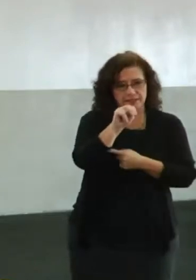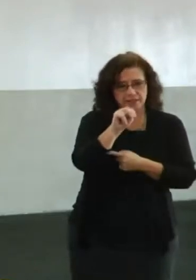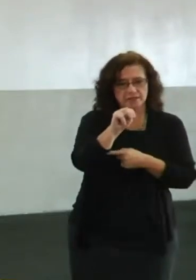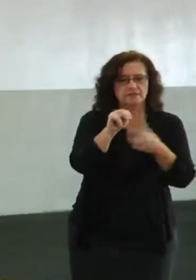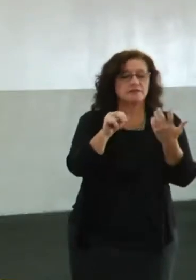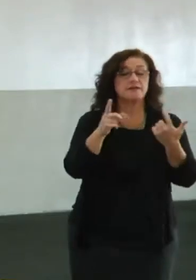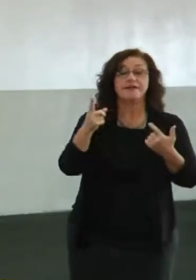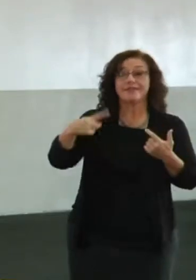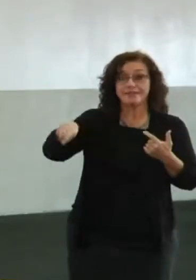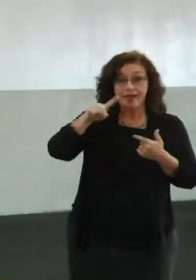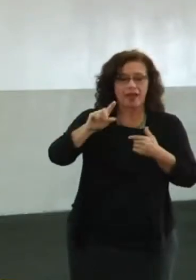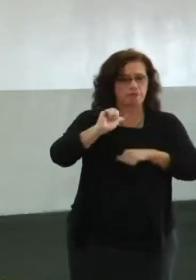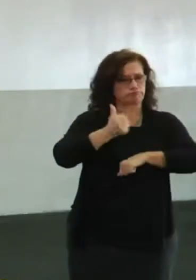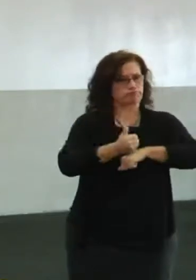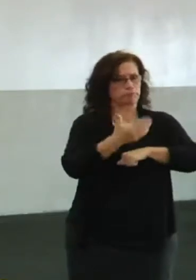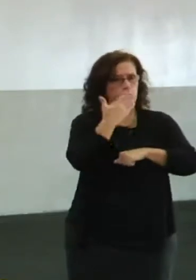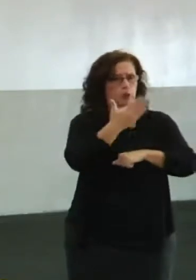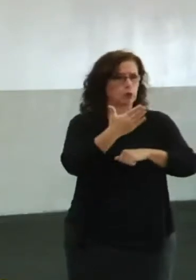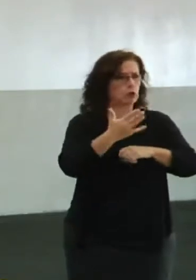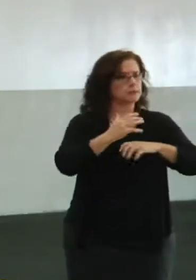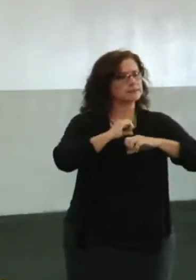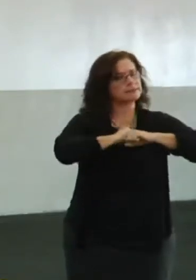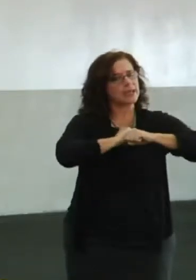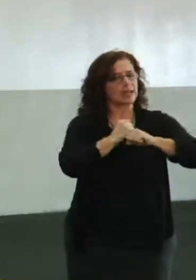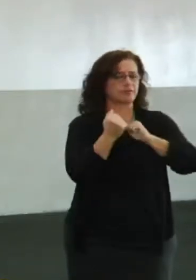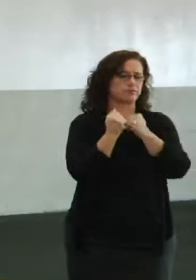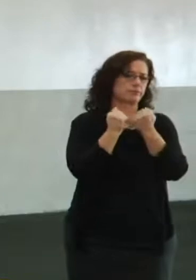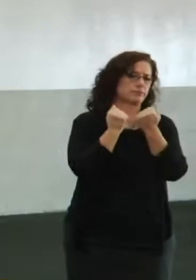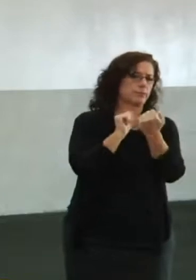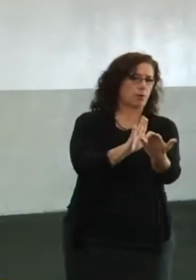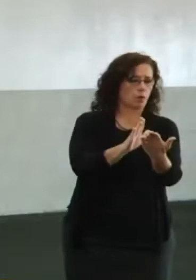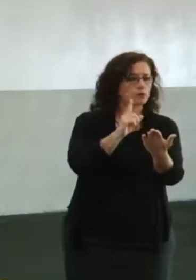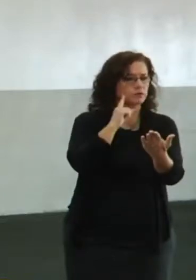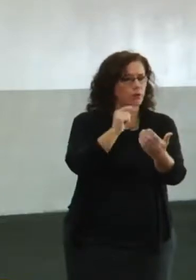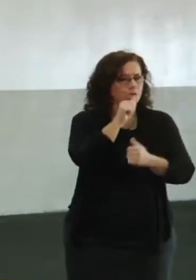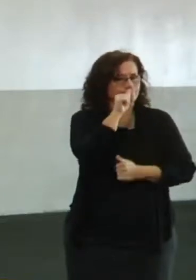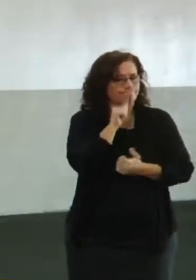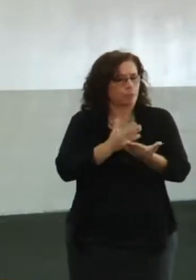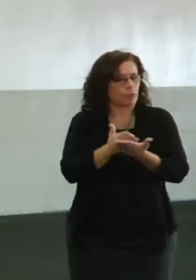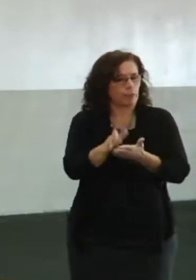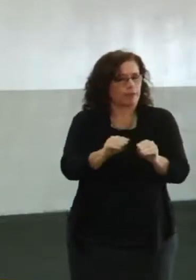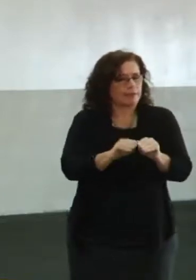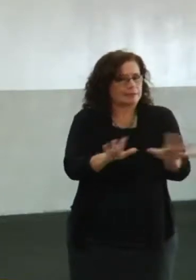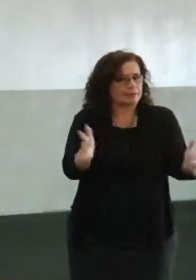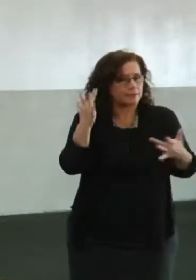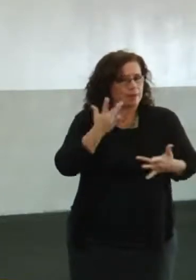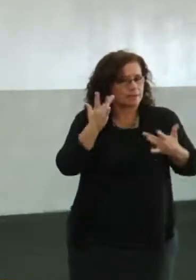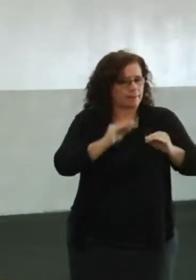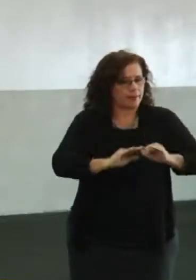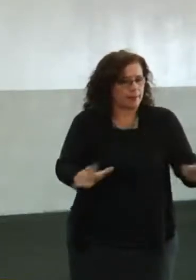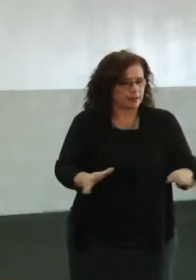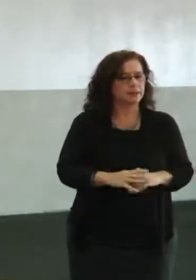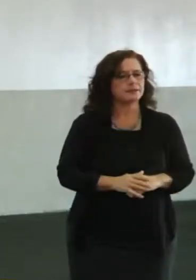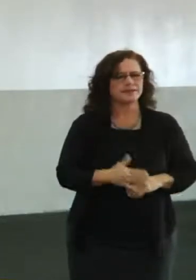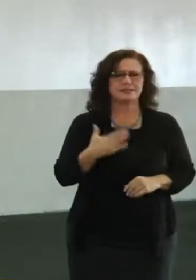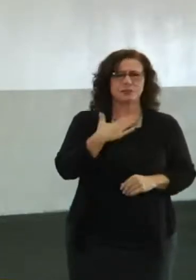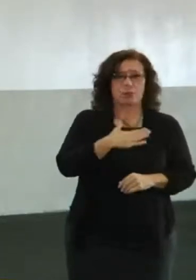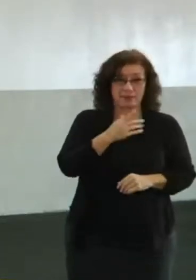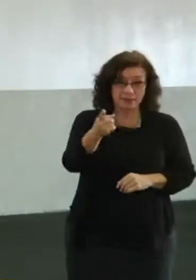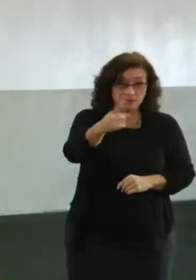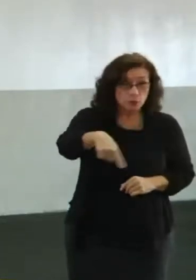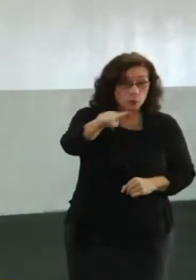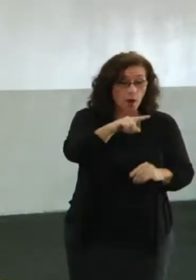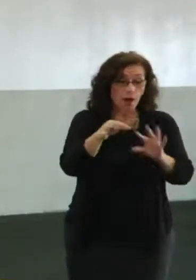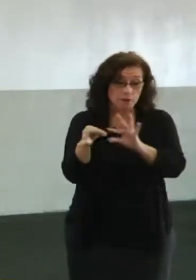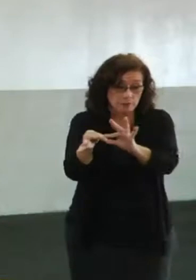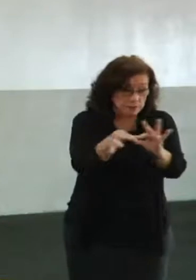net associated to help you with this pandemic. So please join in to bond and really make sure we're not spreading